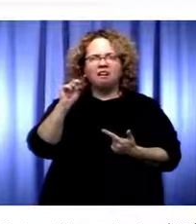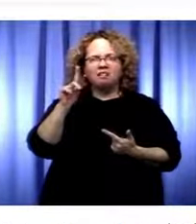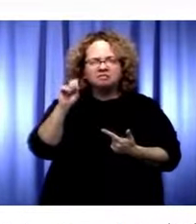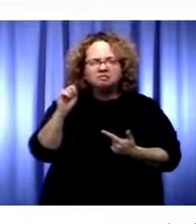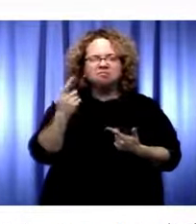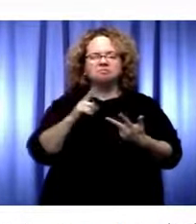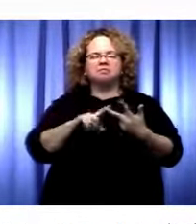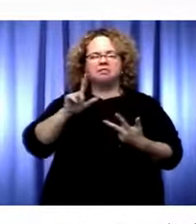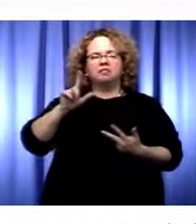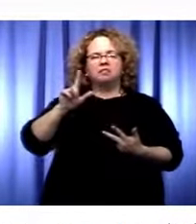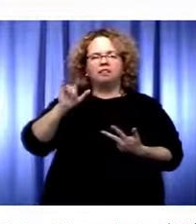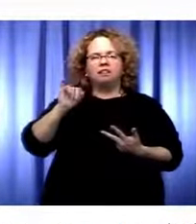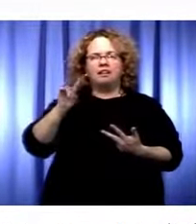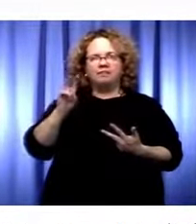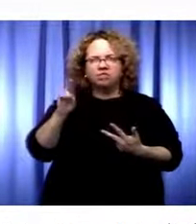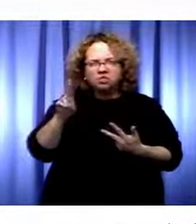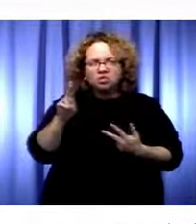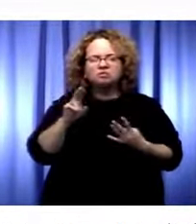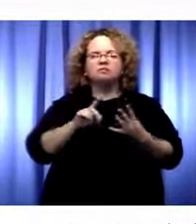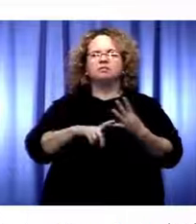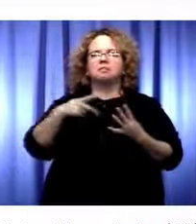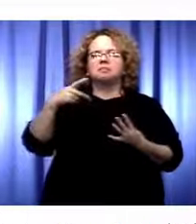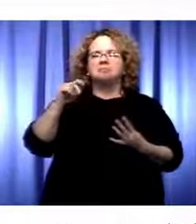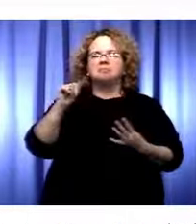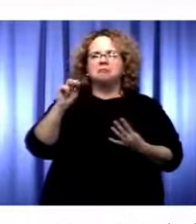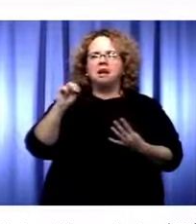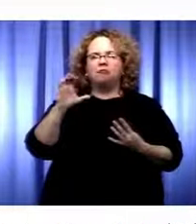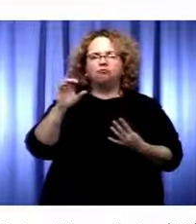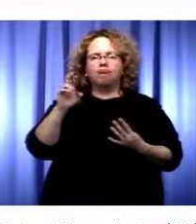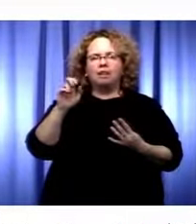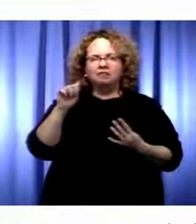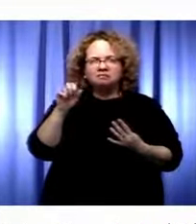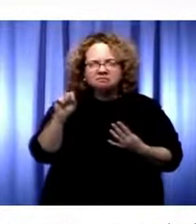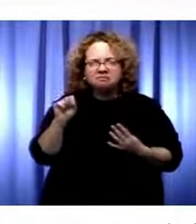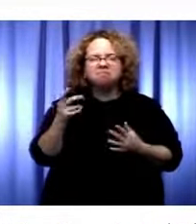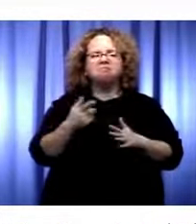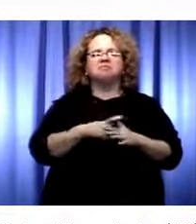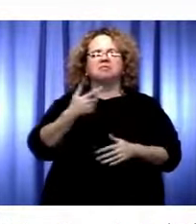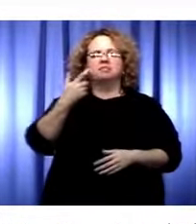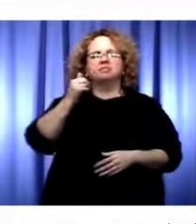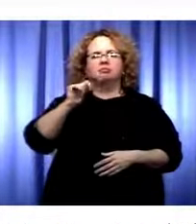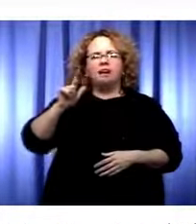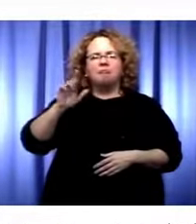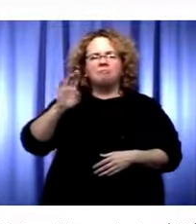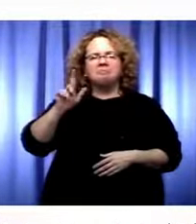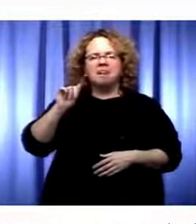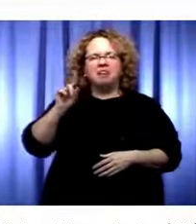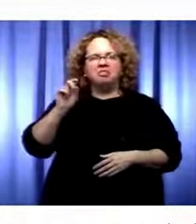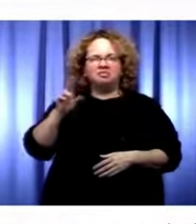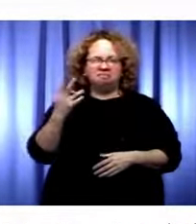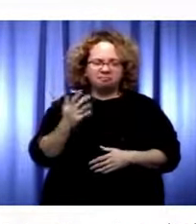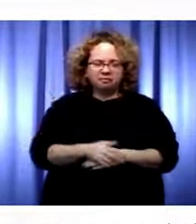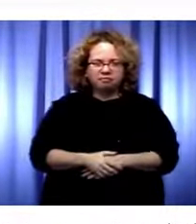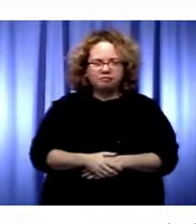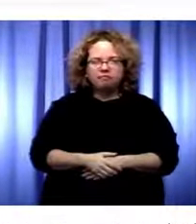salivary glands, the liver secretions, the pancreas, and the gallbladder.